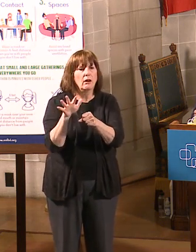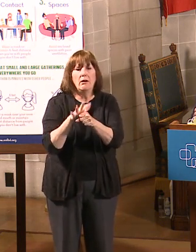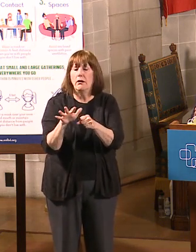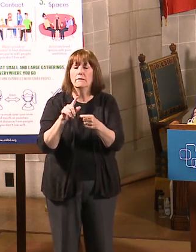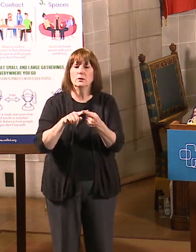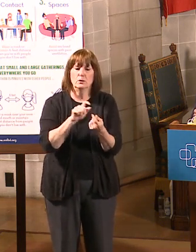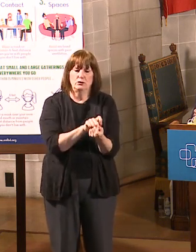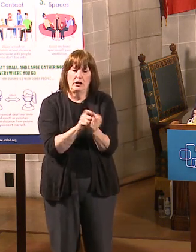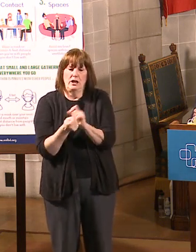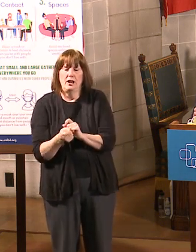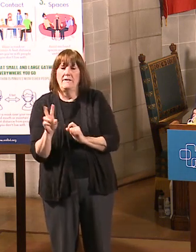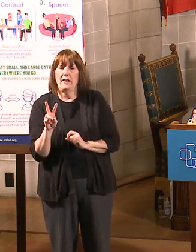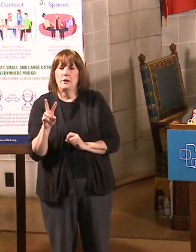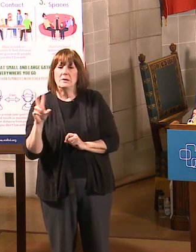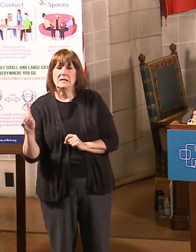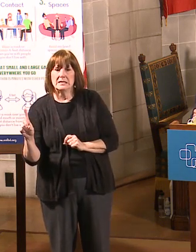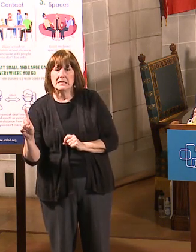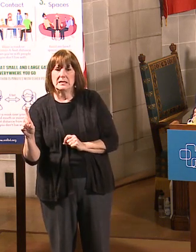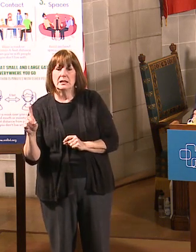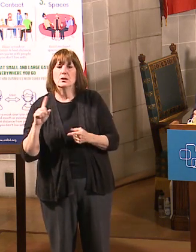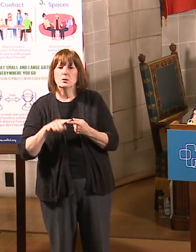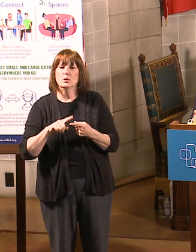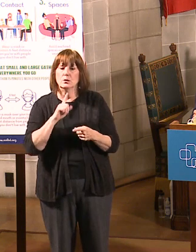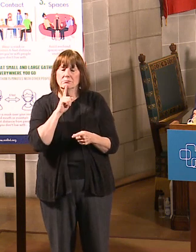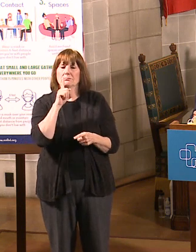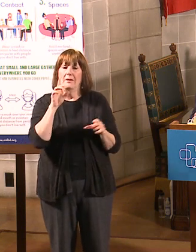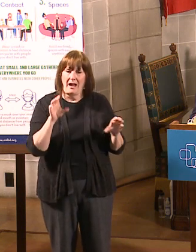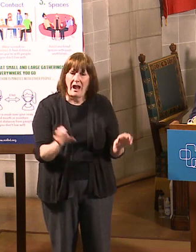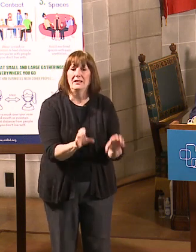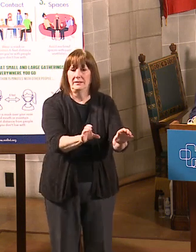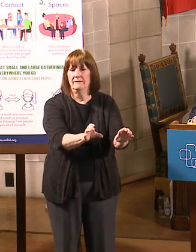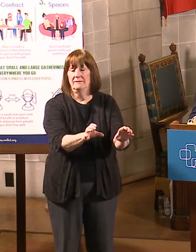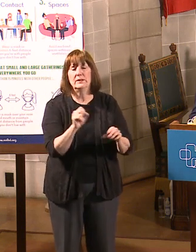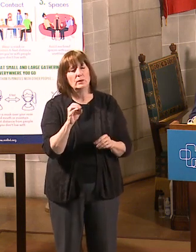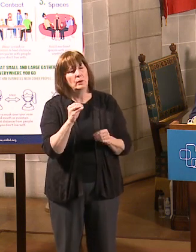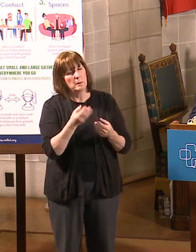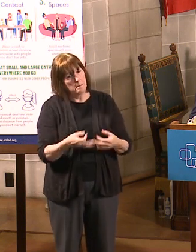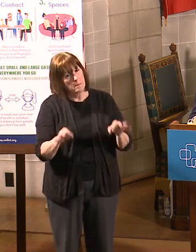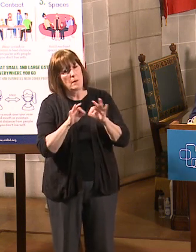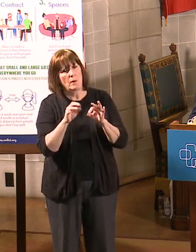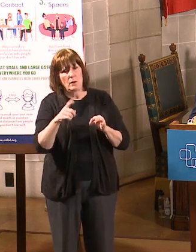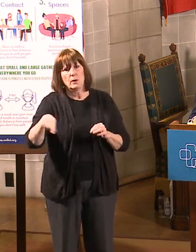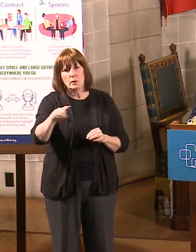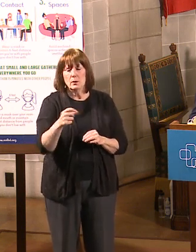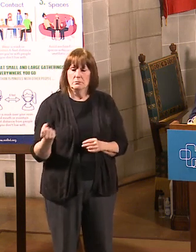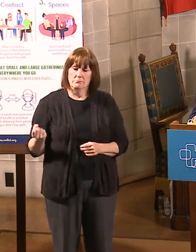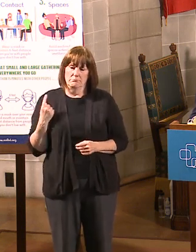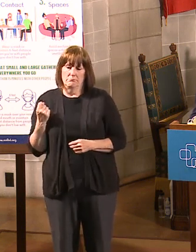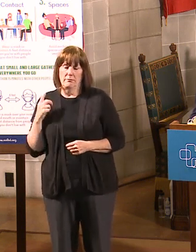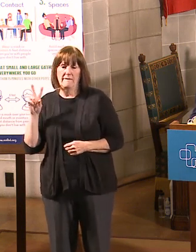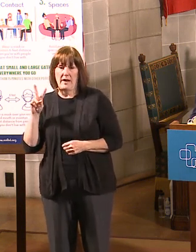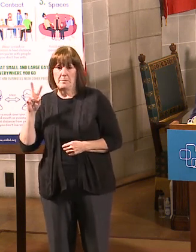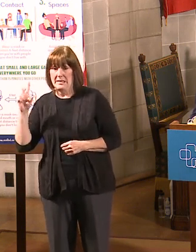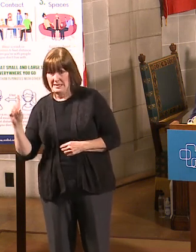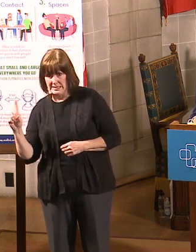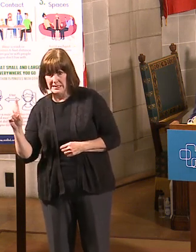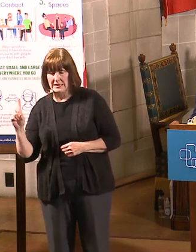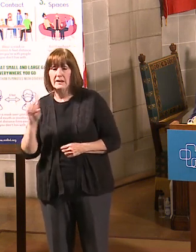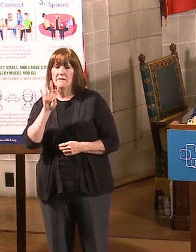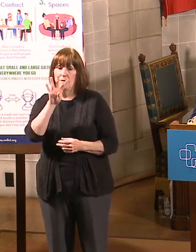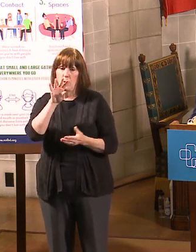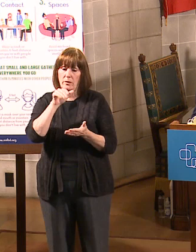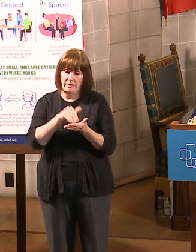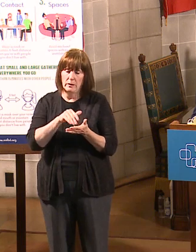to convert that vitamin D inactive form into the active form. So it's very good to supplement it by taking that oral